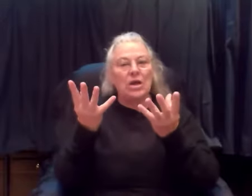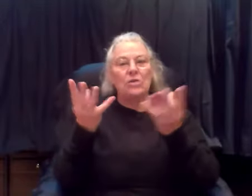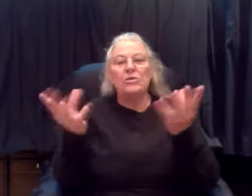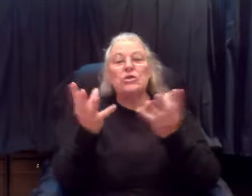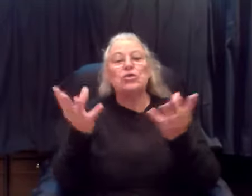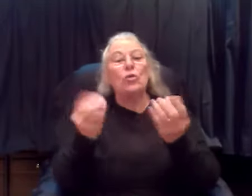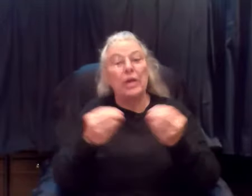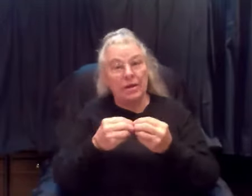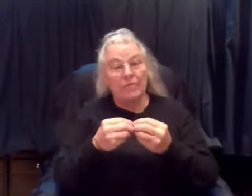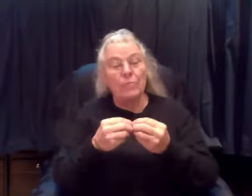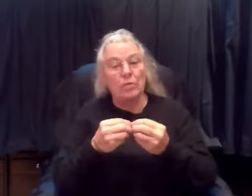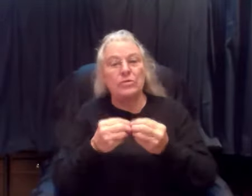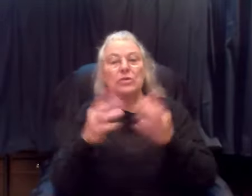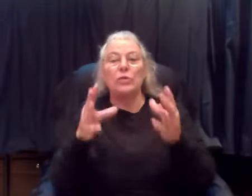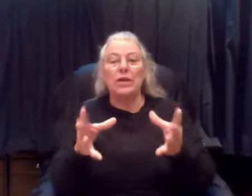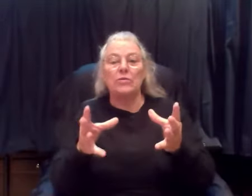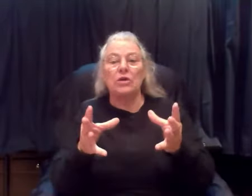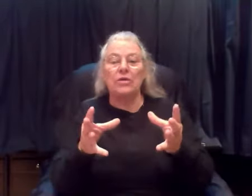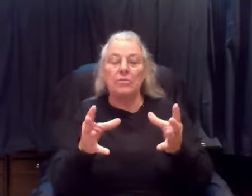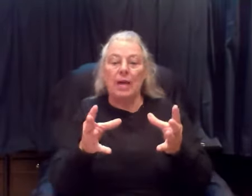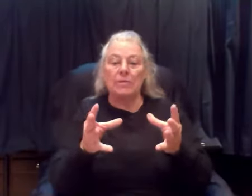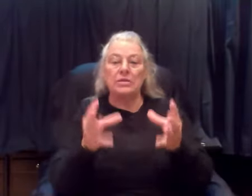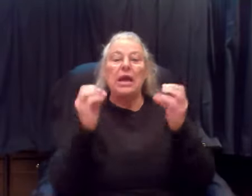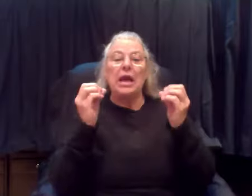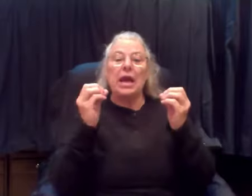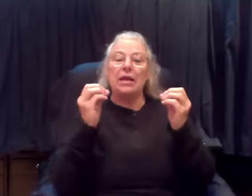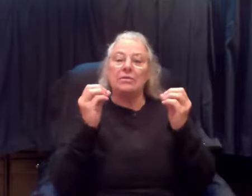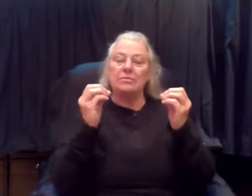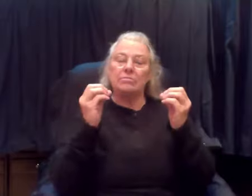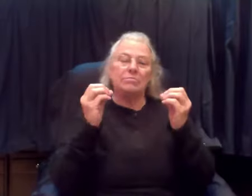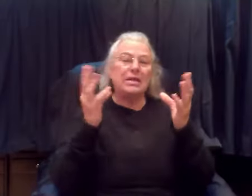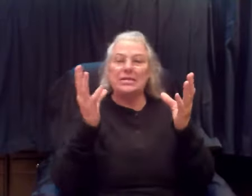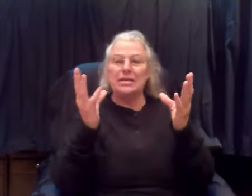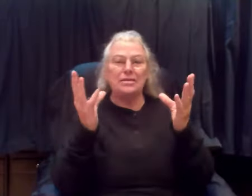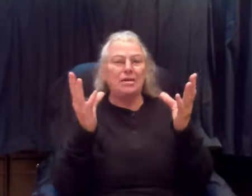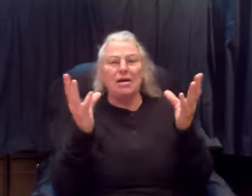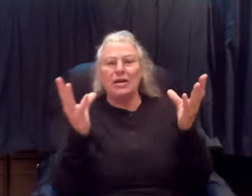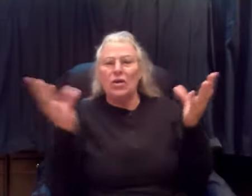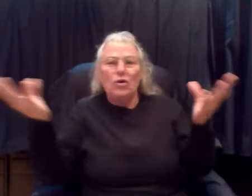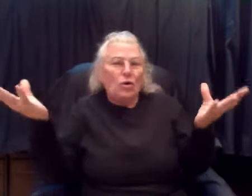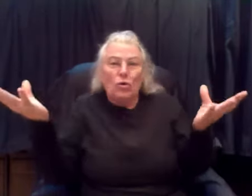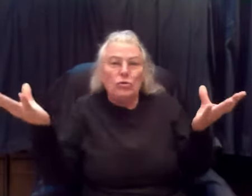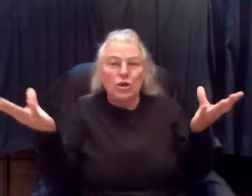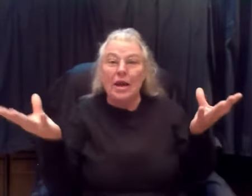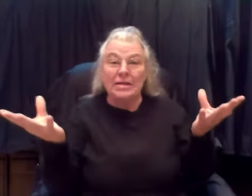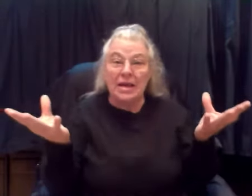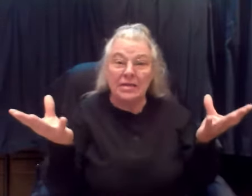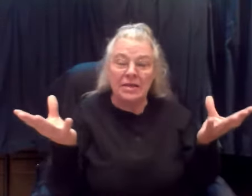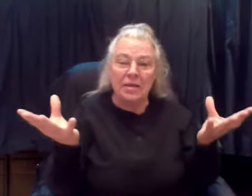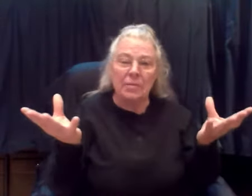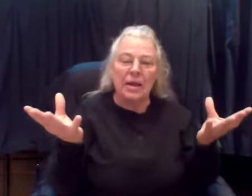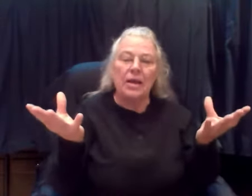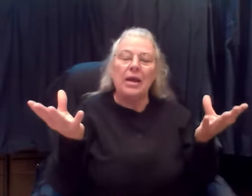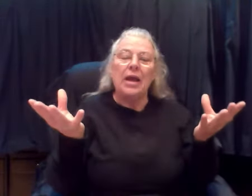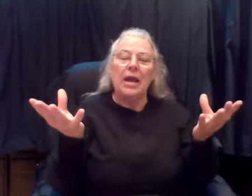the story of Moses when he was on the mountain, and he says to God, "Who shall I say sent me?" And